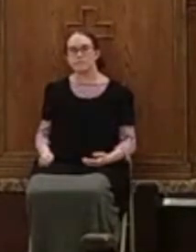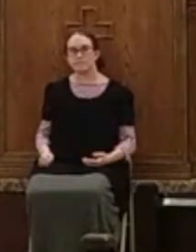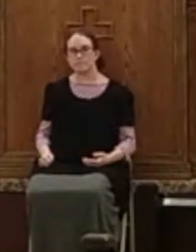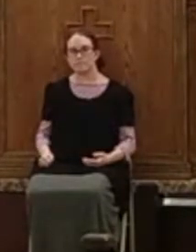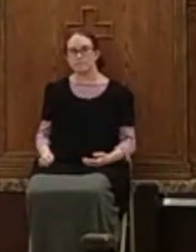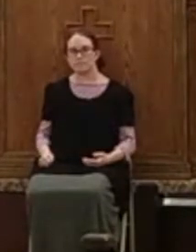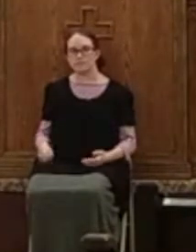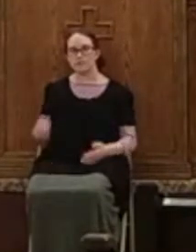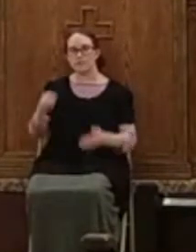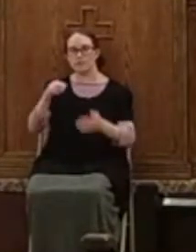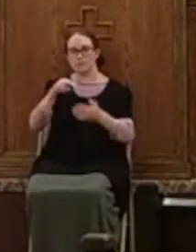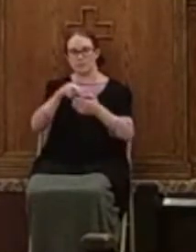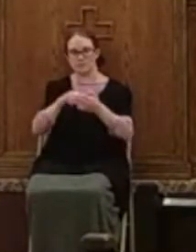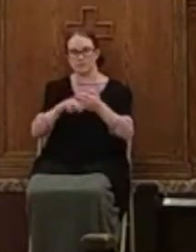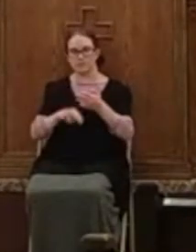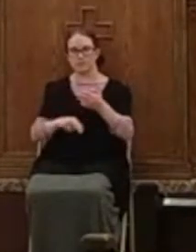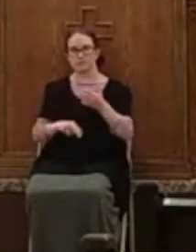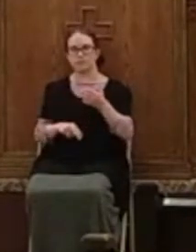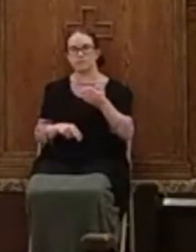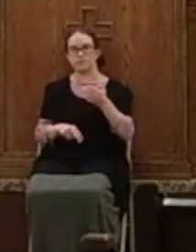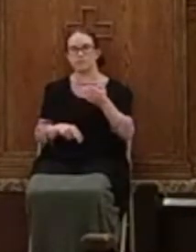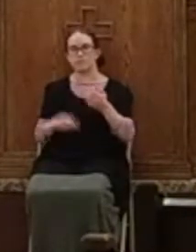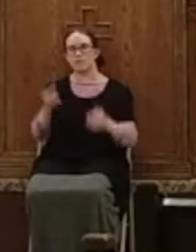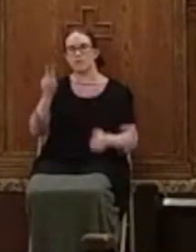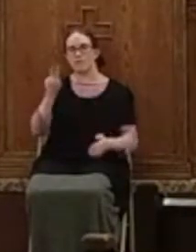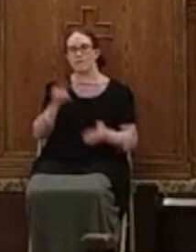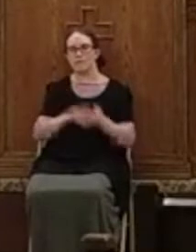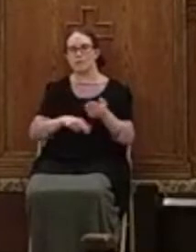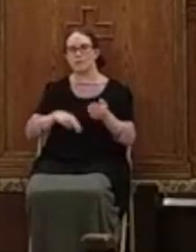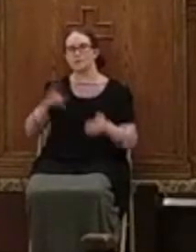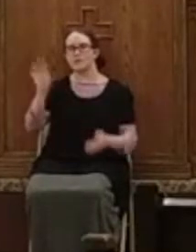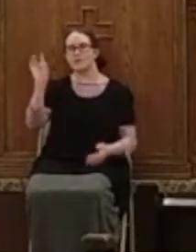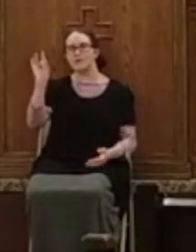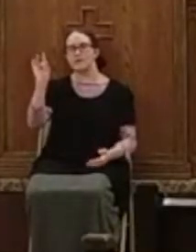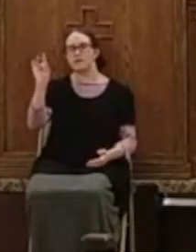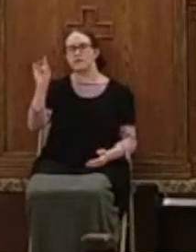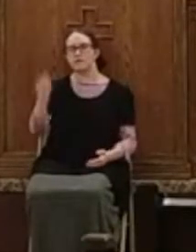and then we'll go to verse 18.